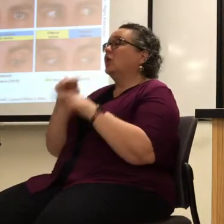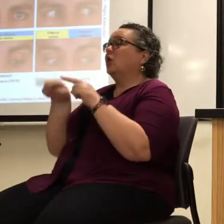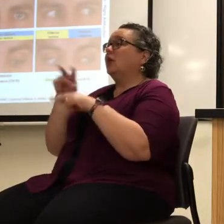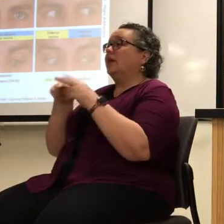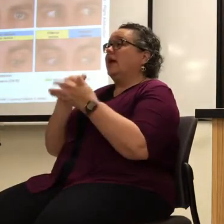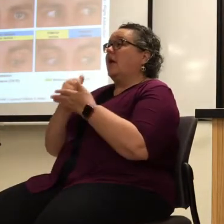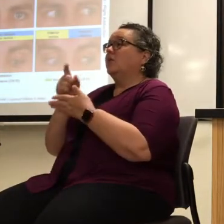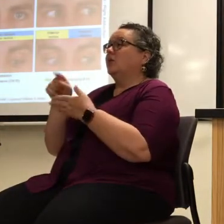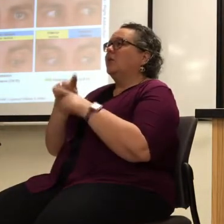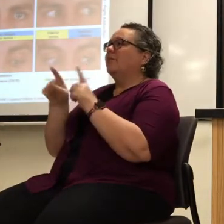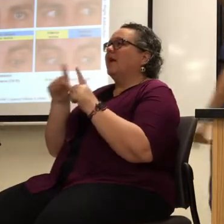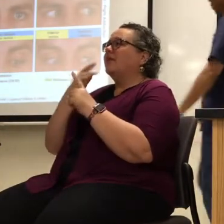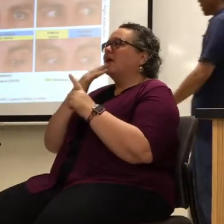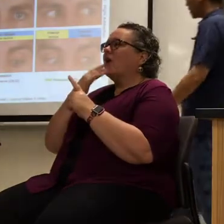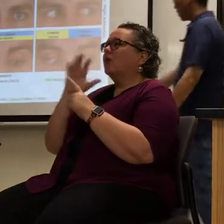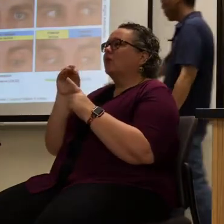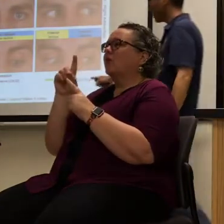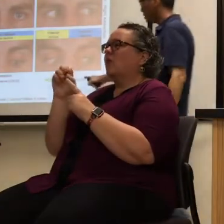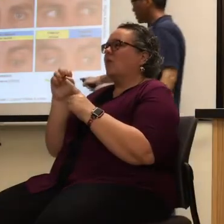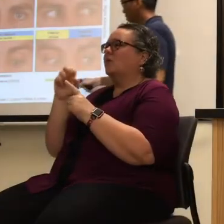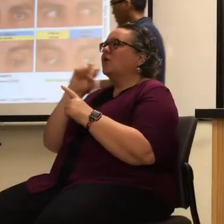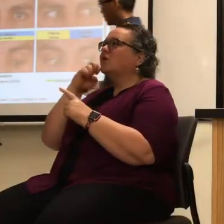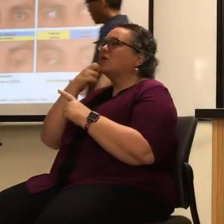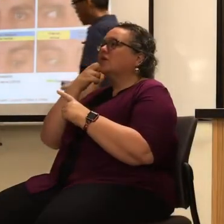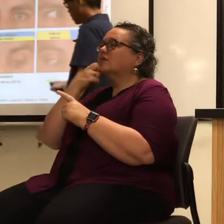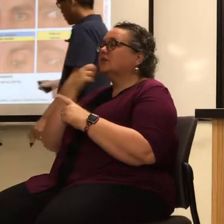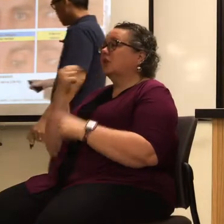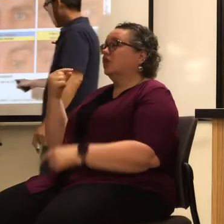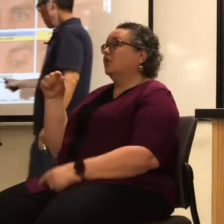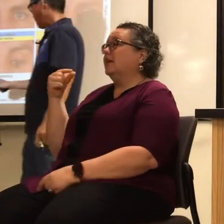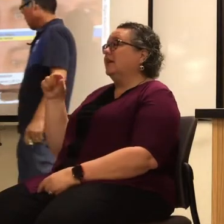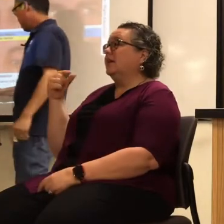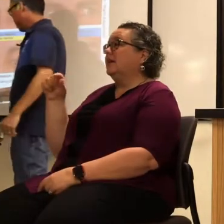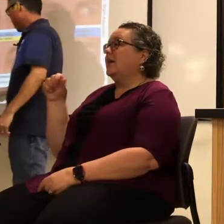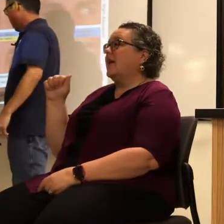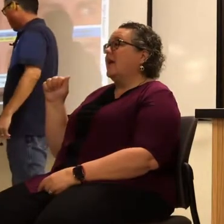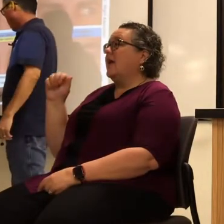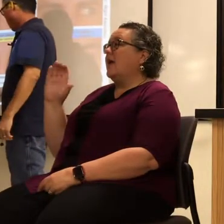color code the nerves down here. Green is abducens.